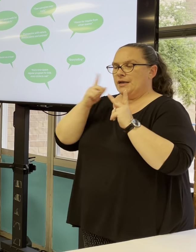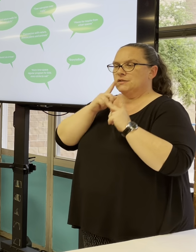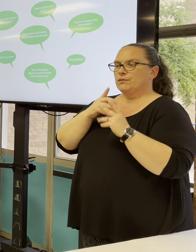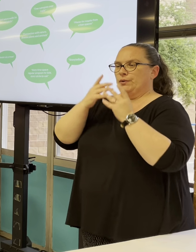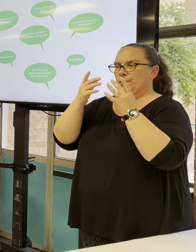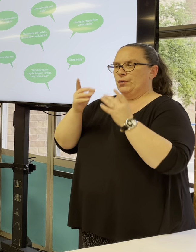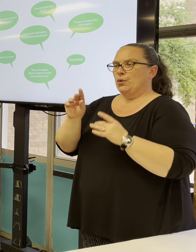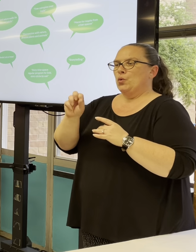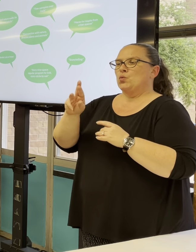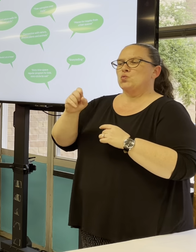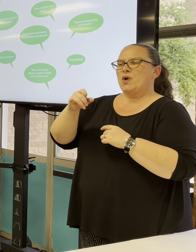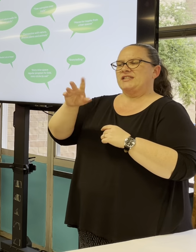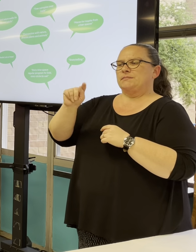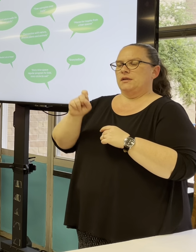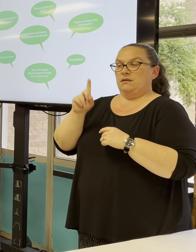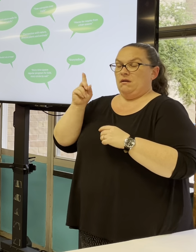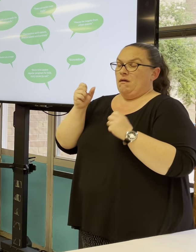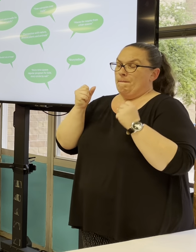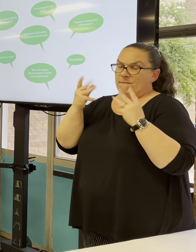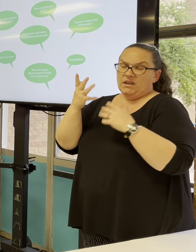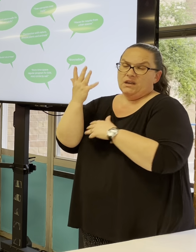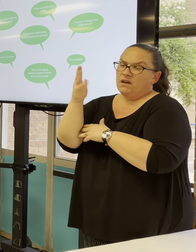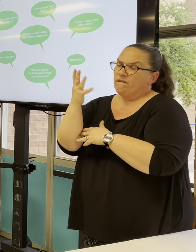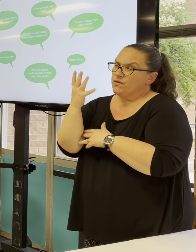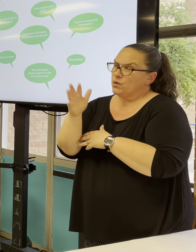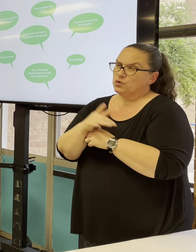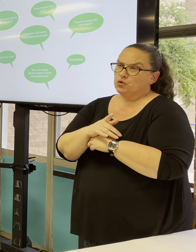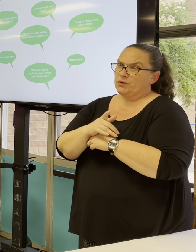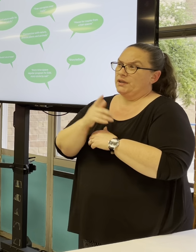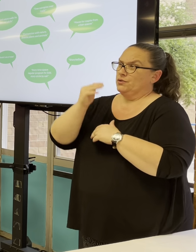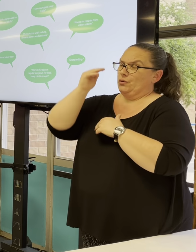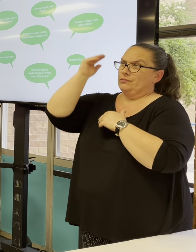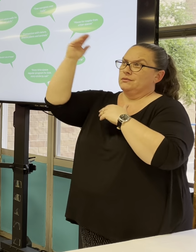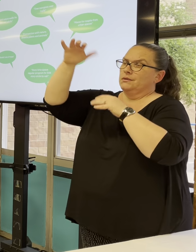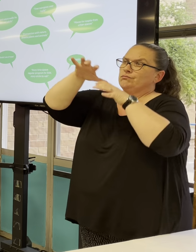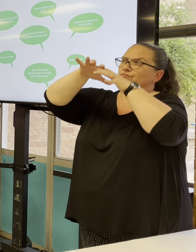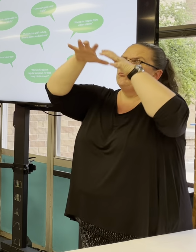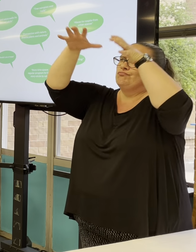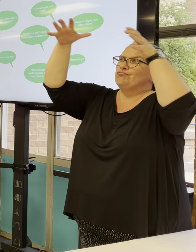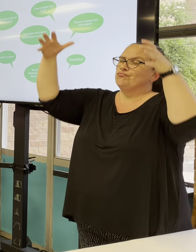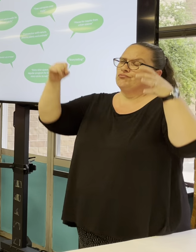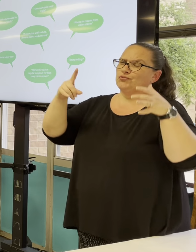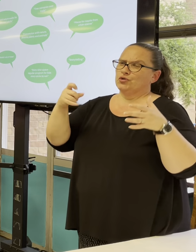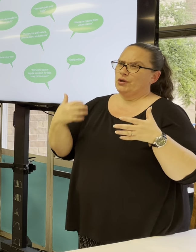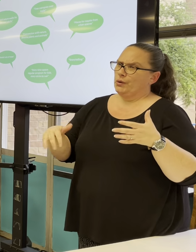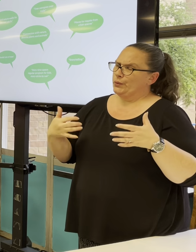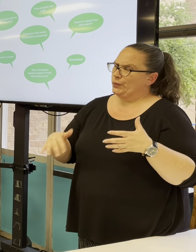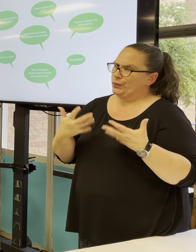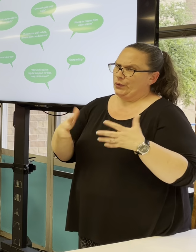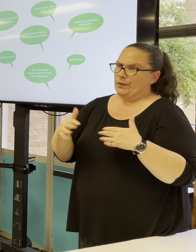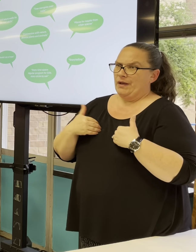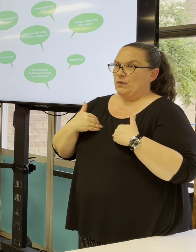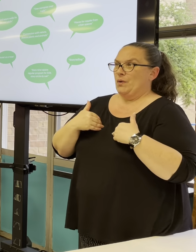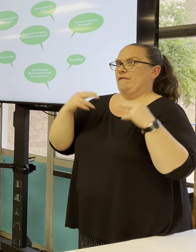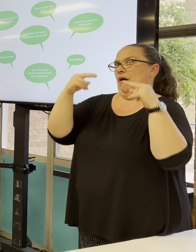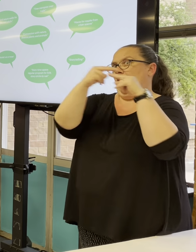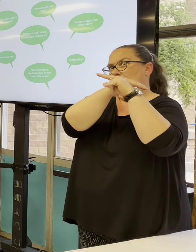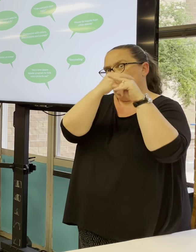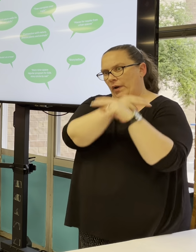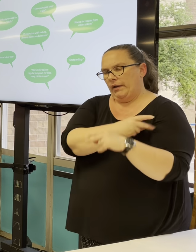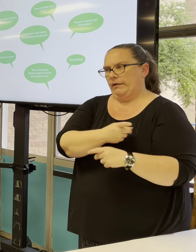are already really, a lot of them are very mature and create incredible harbors already. And there's a lot going on. You have an elevated highway,